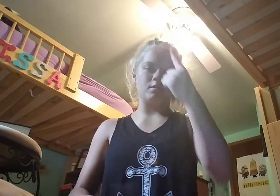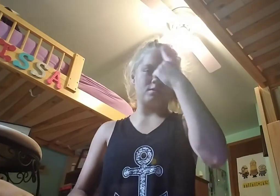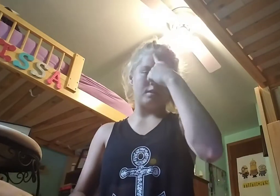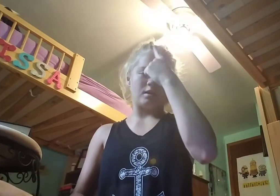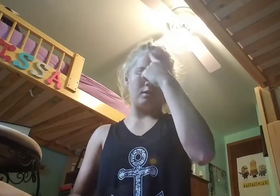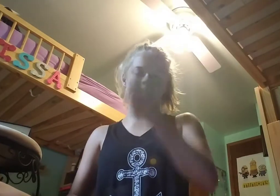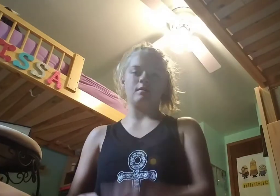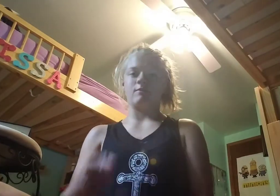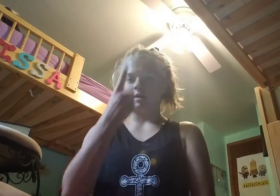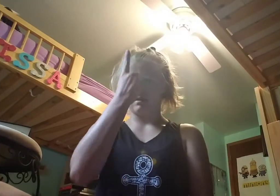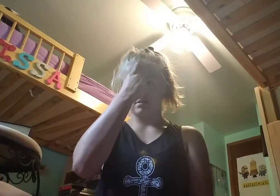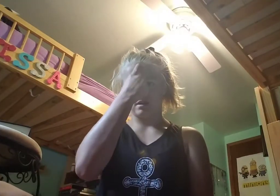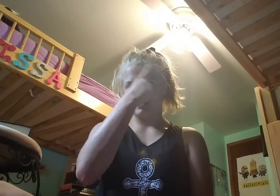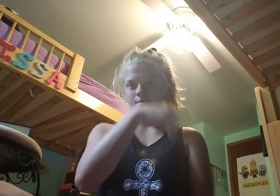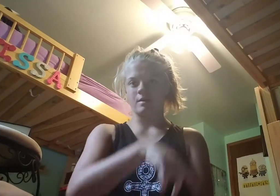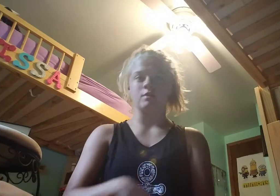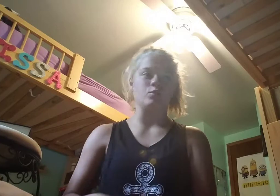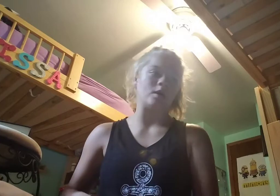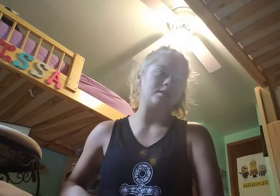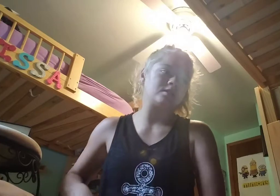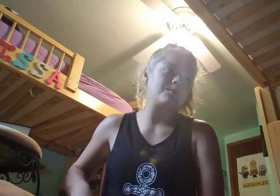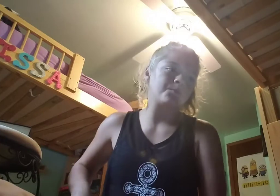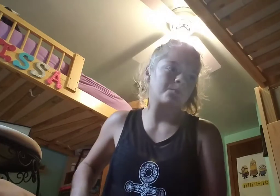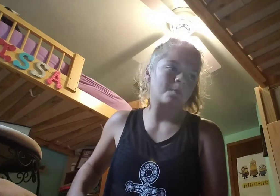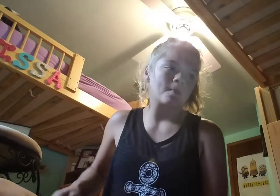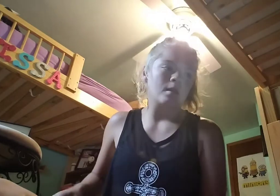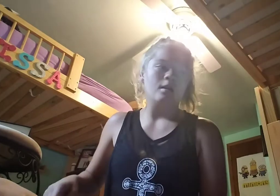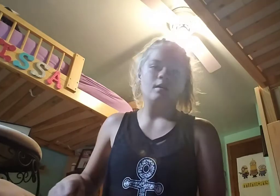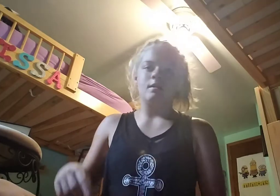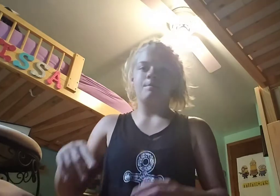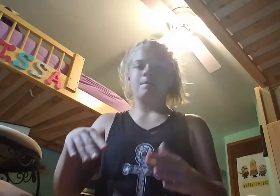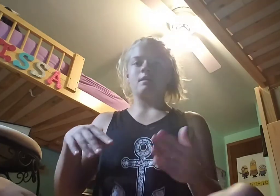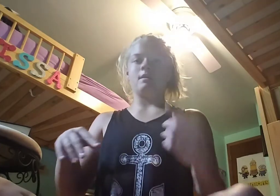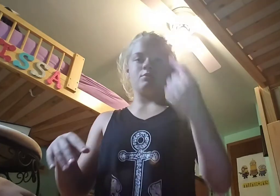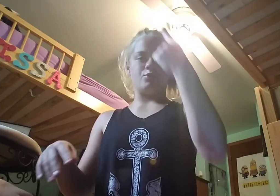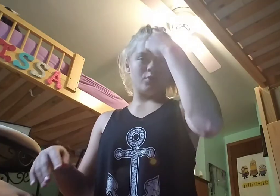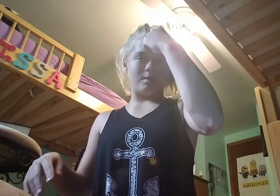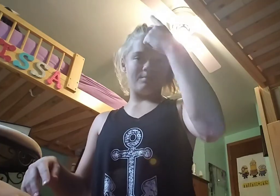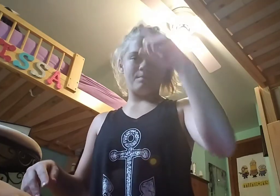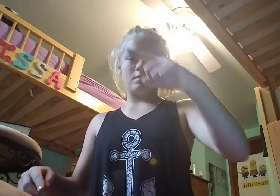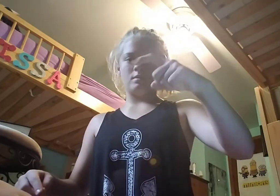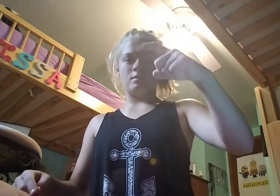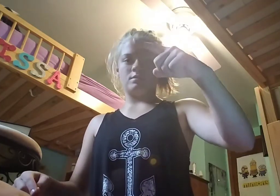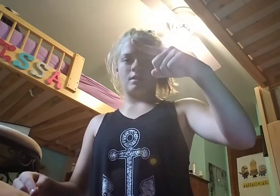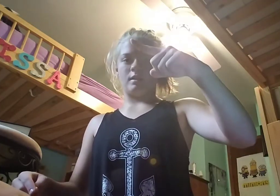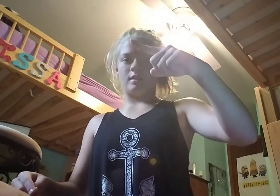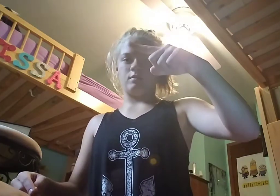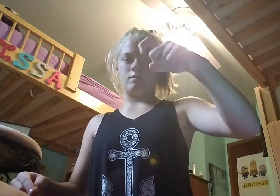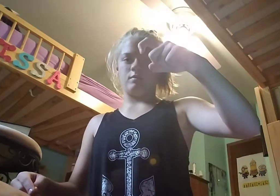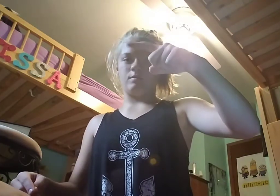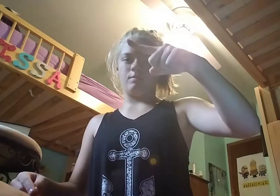Person's head, you just kind of tap your head twice. Okay, dream, it's kind of like you do